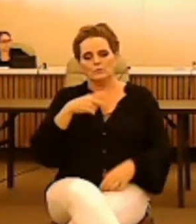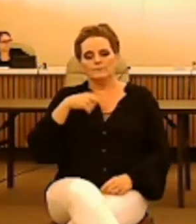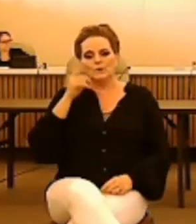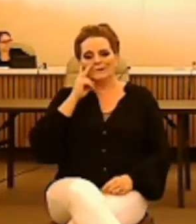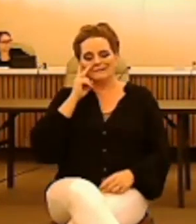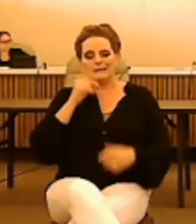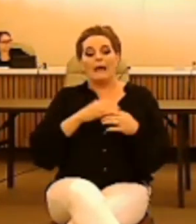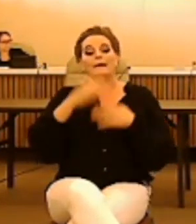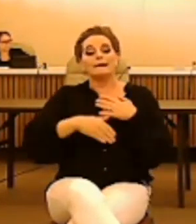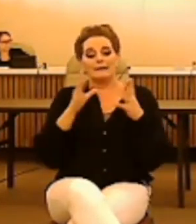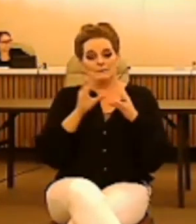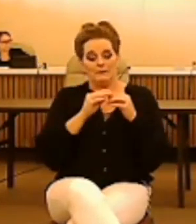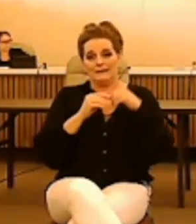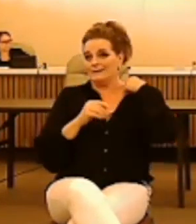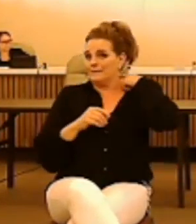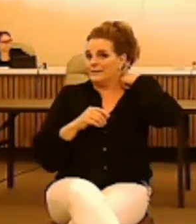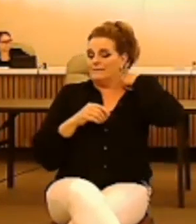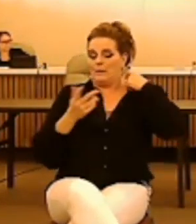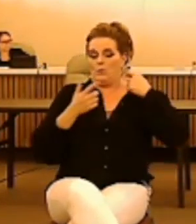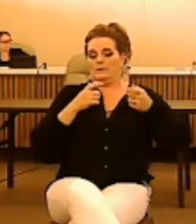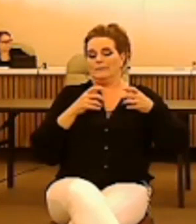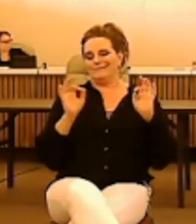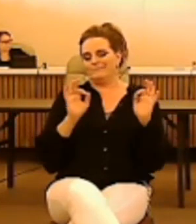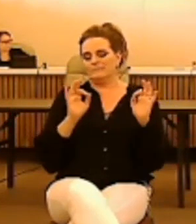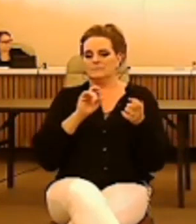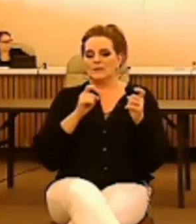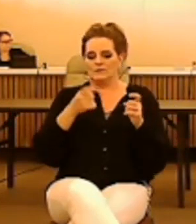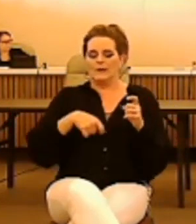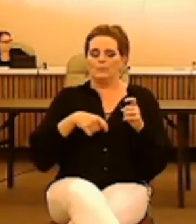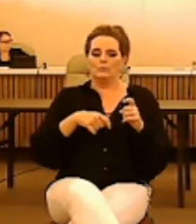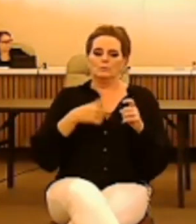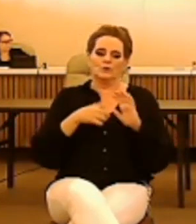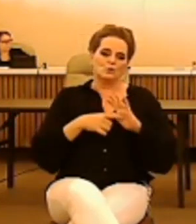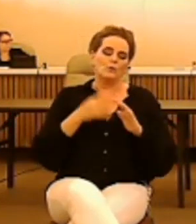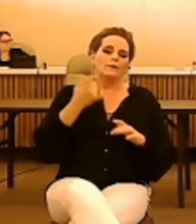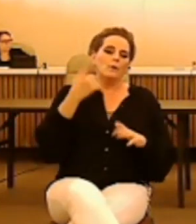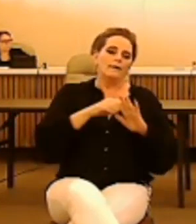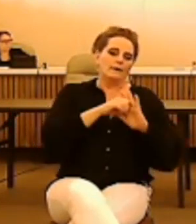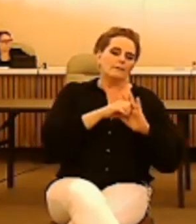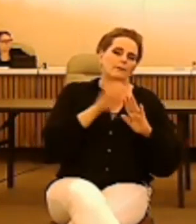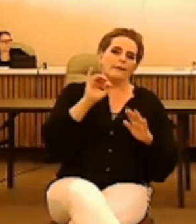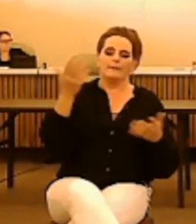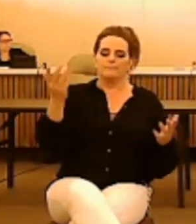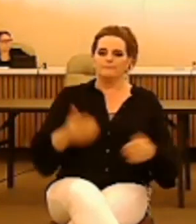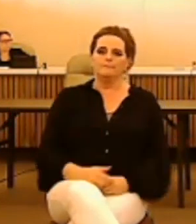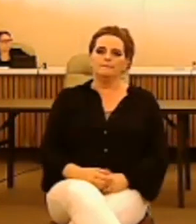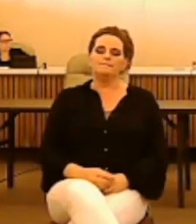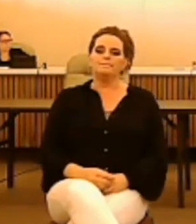at the next meeting, you'll see what minor changes we're talking about. And as an example of one of those,